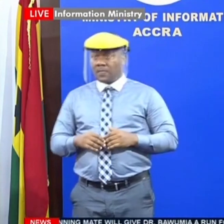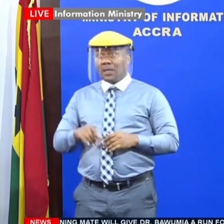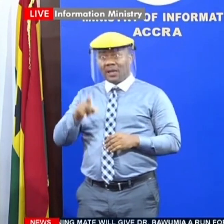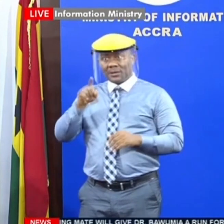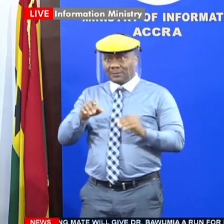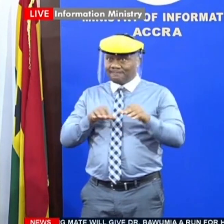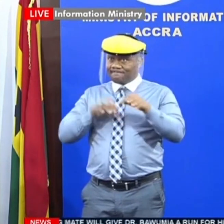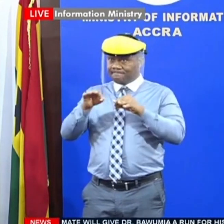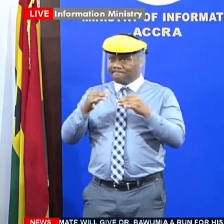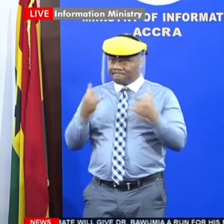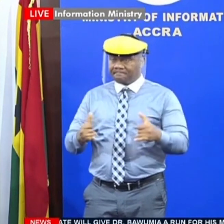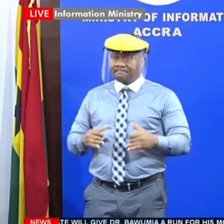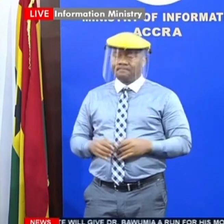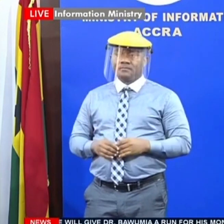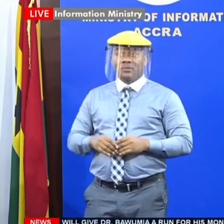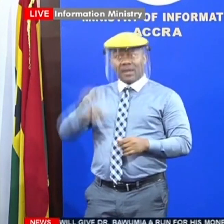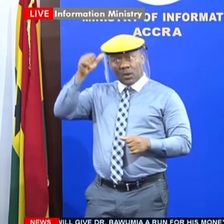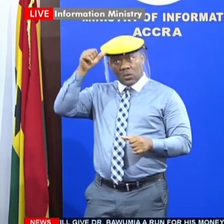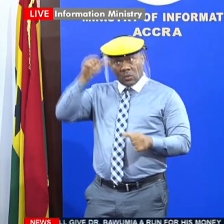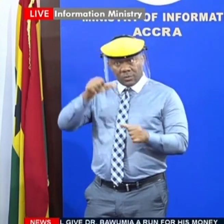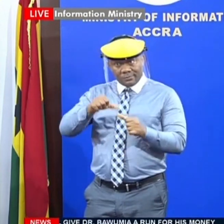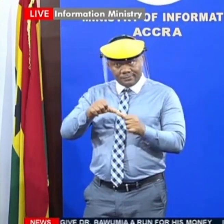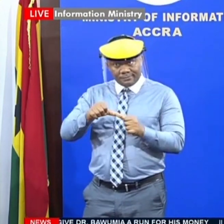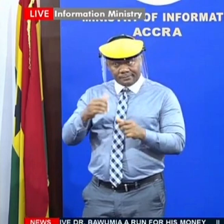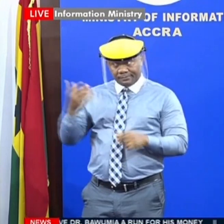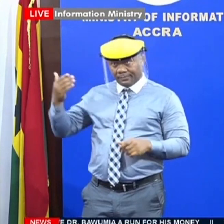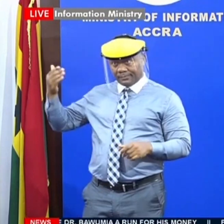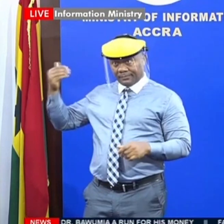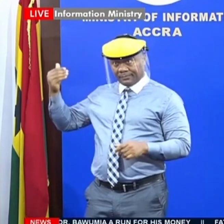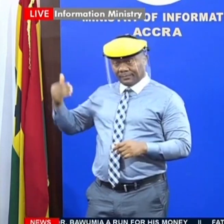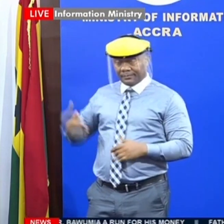clear, you will recall that initially